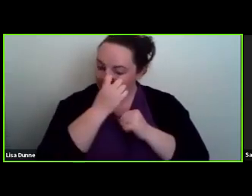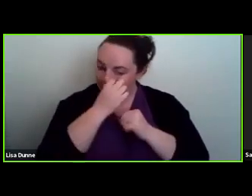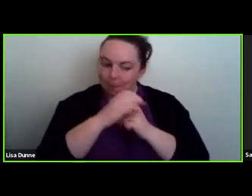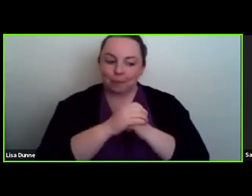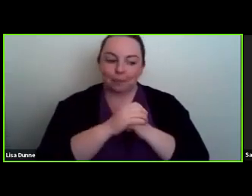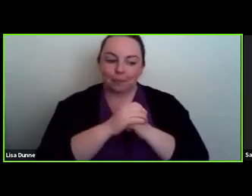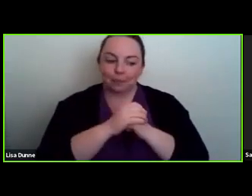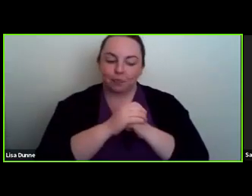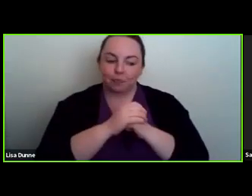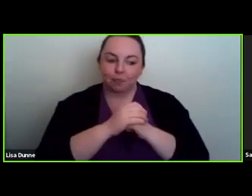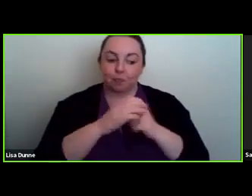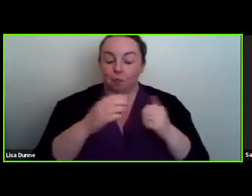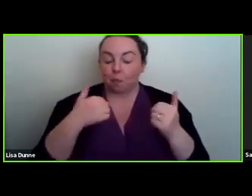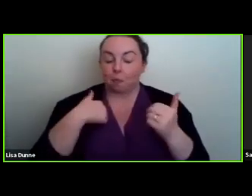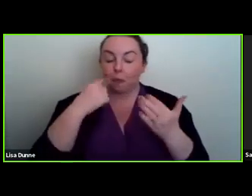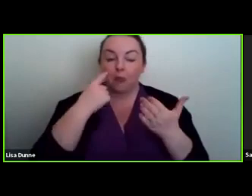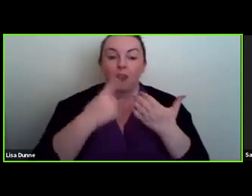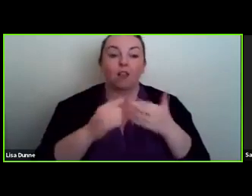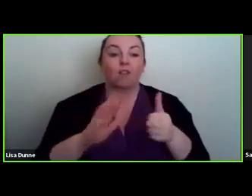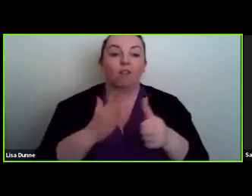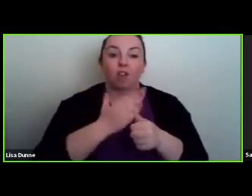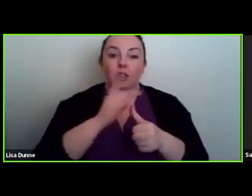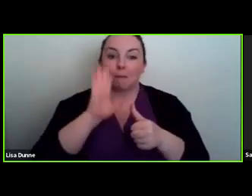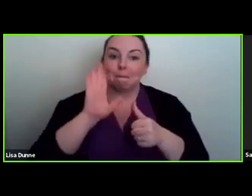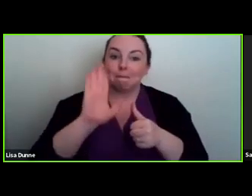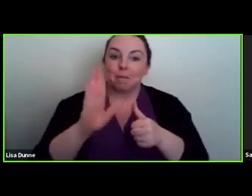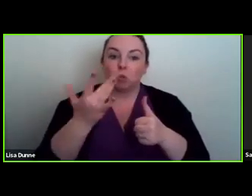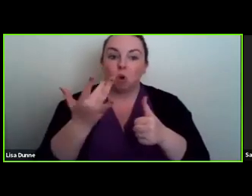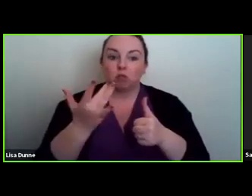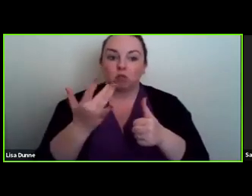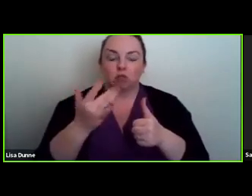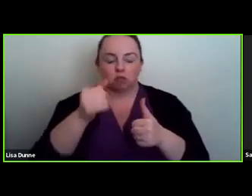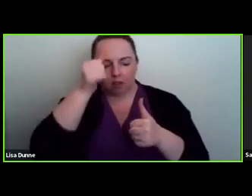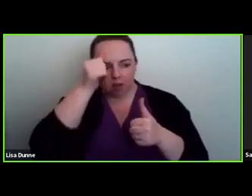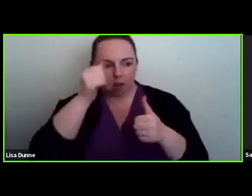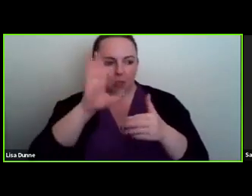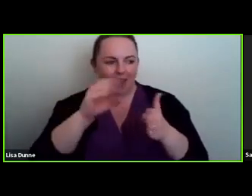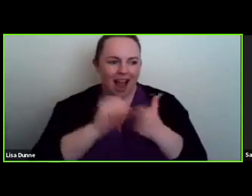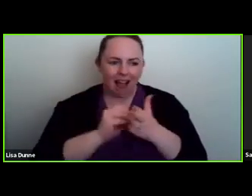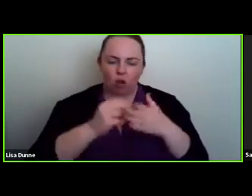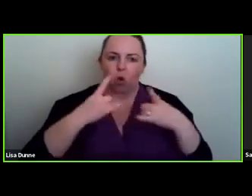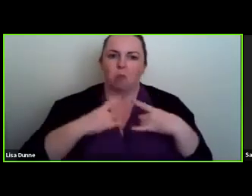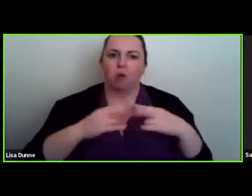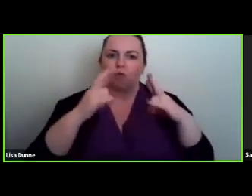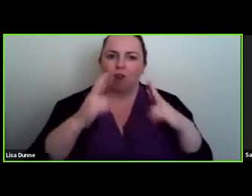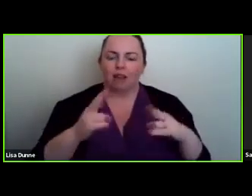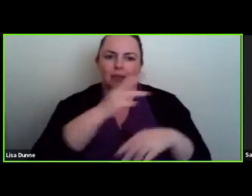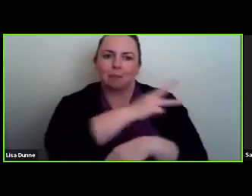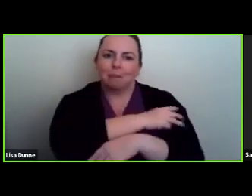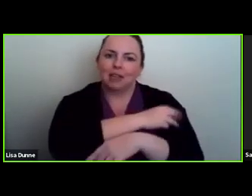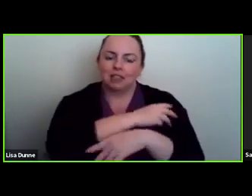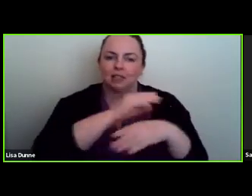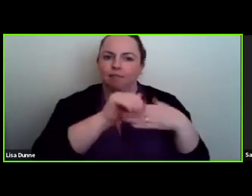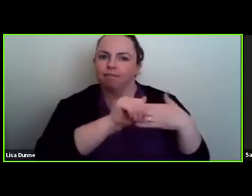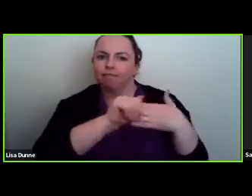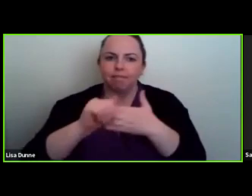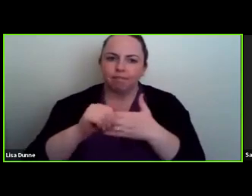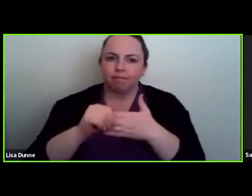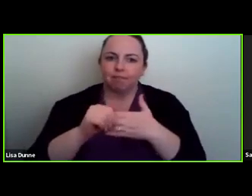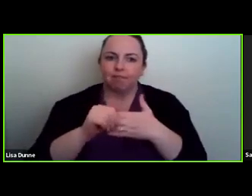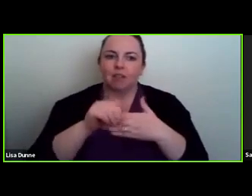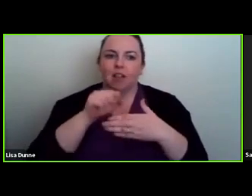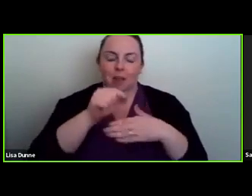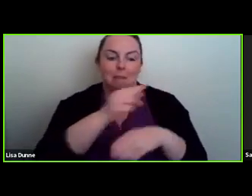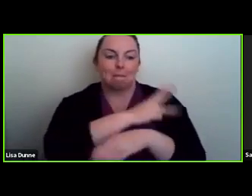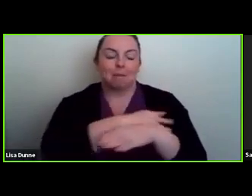that, first of all, we have to uphold human rights principles. And the human rights principles, the most important principle in human